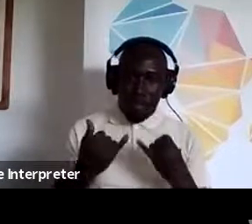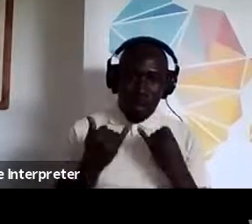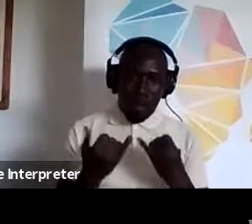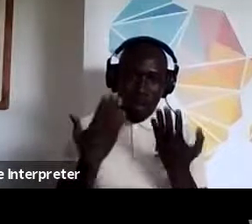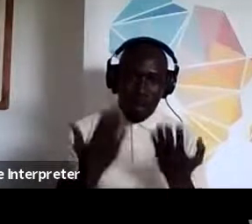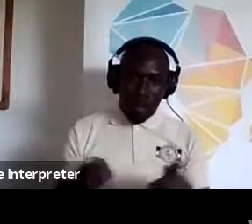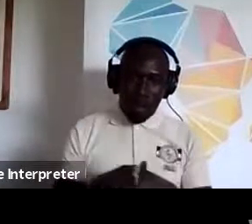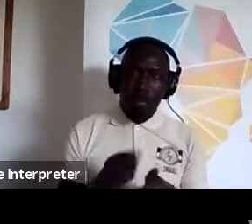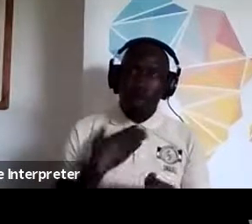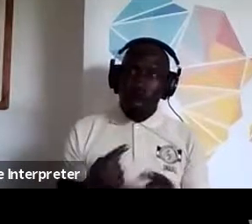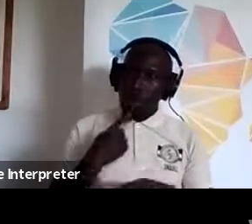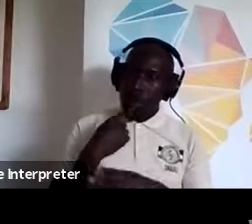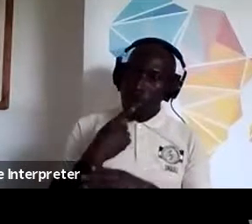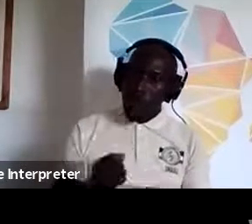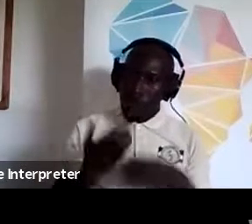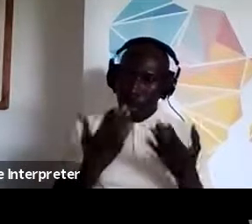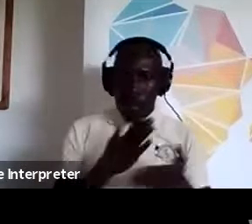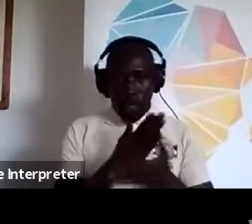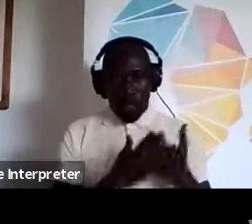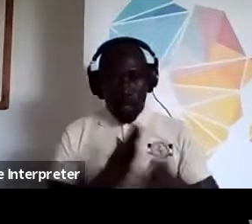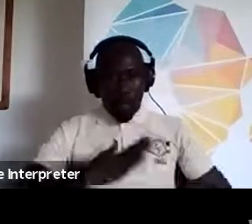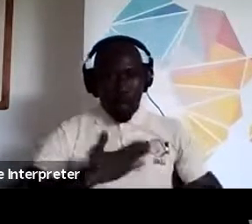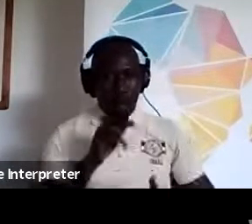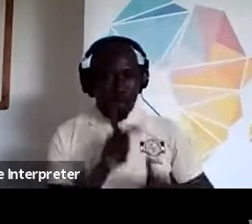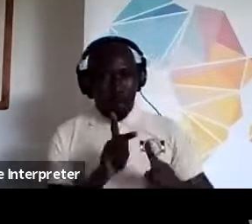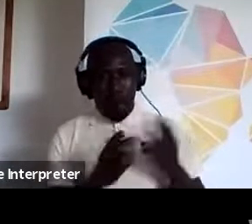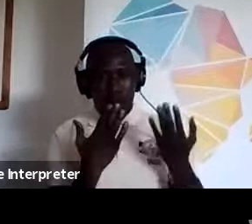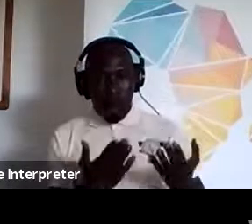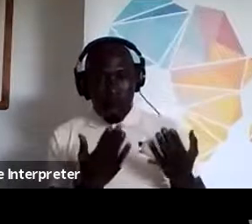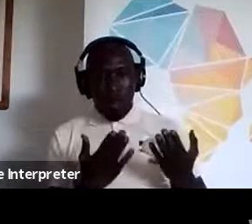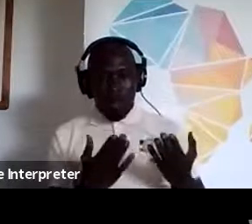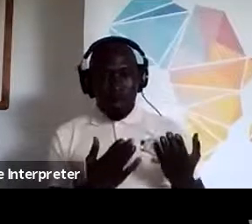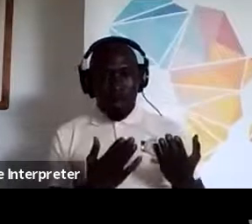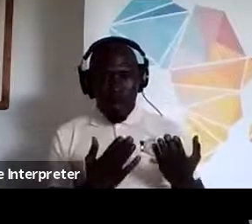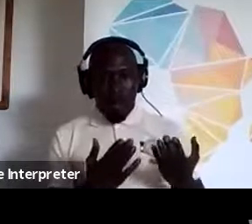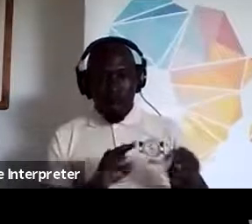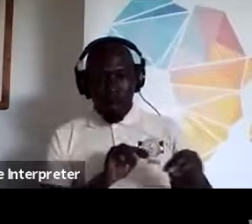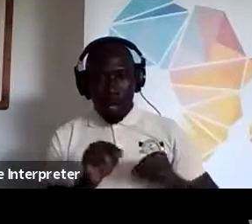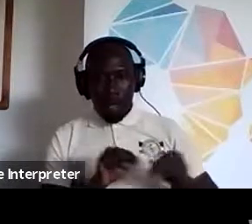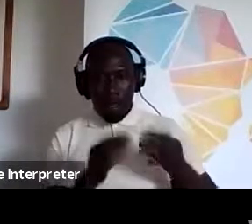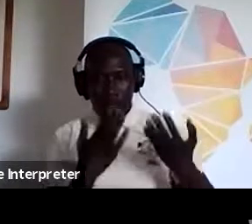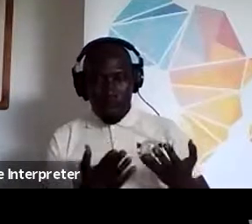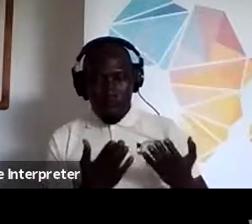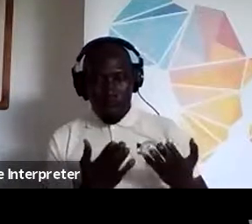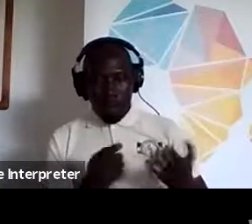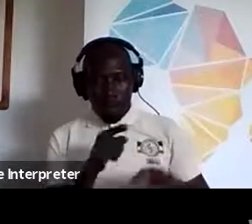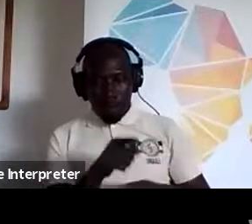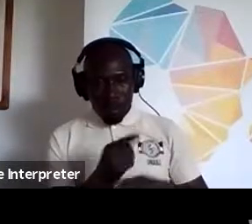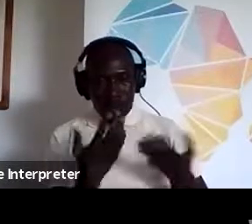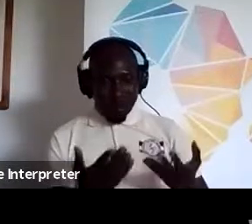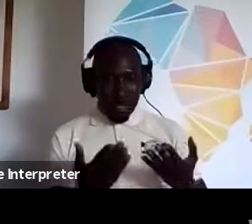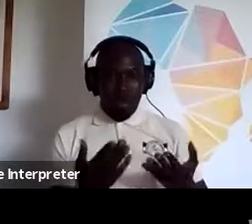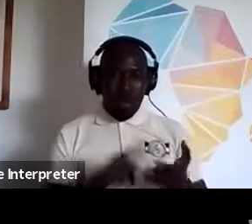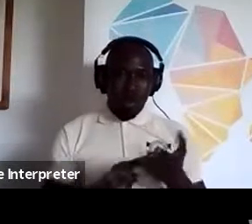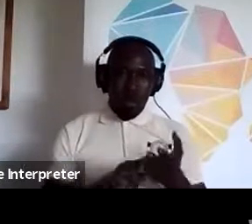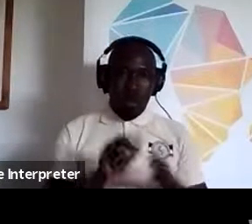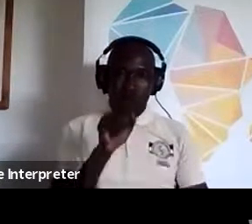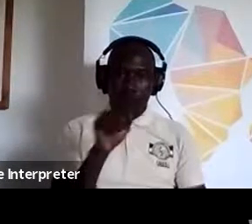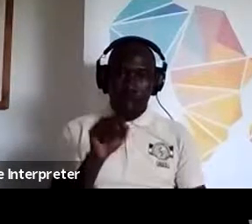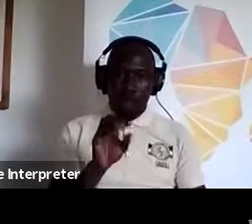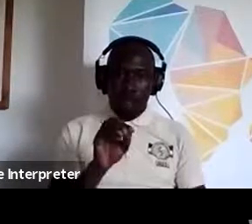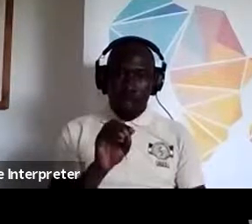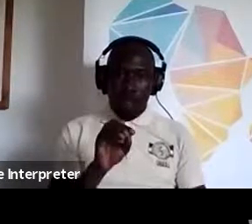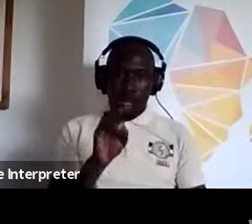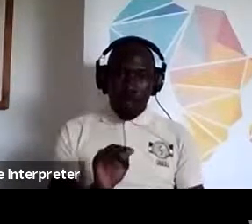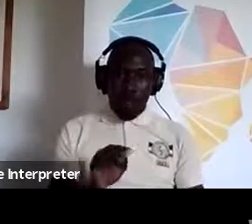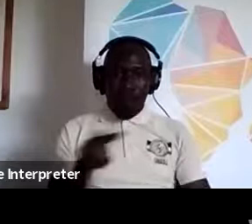I also want to say that some of our people are able to be able to attend to Zoom like we're attending now.